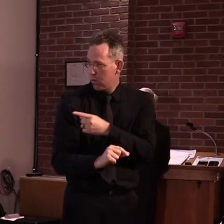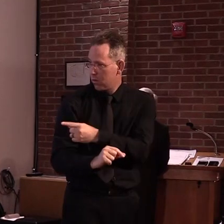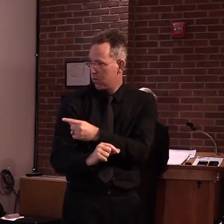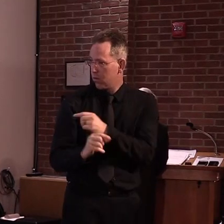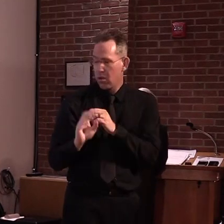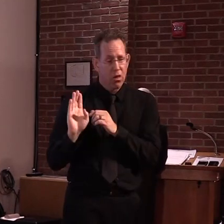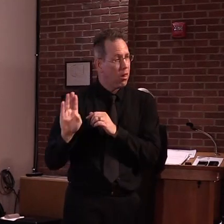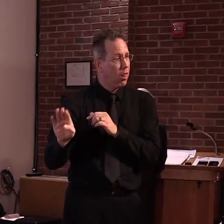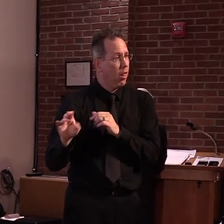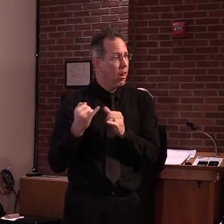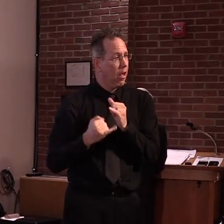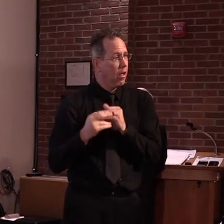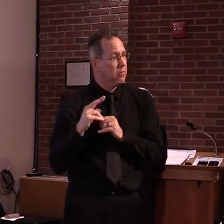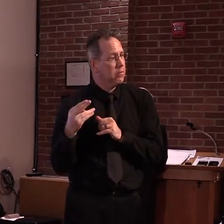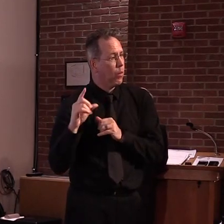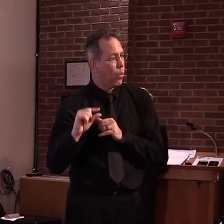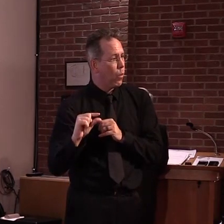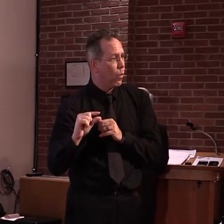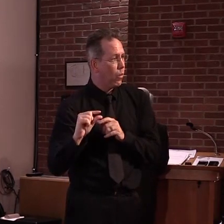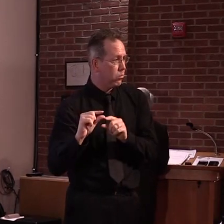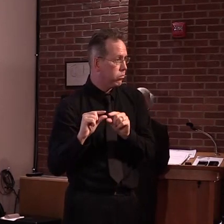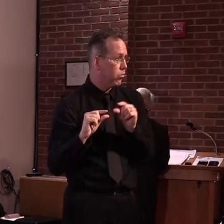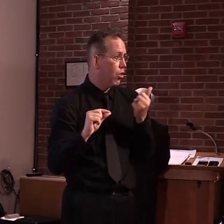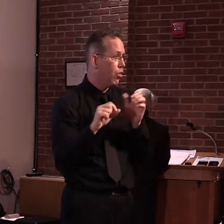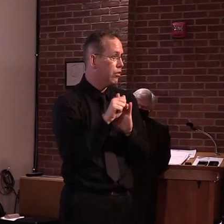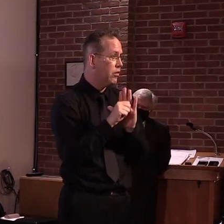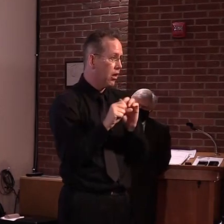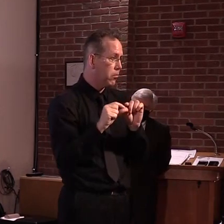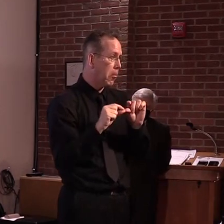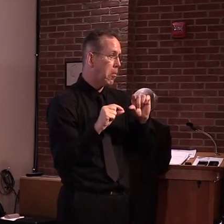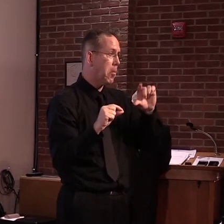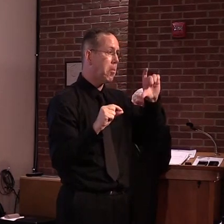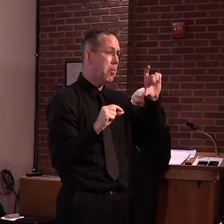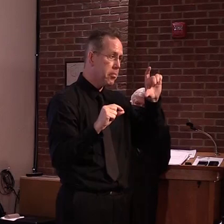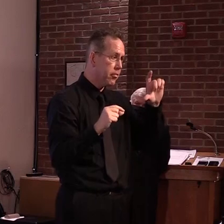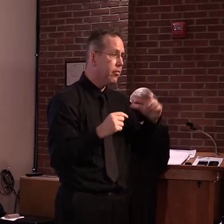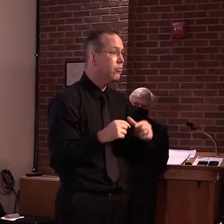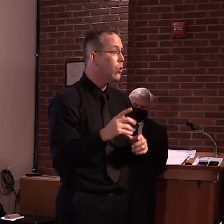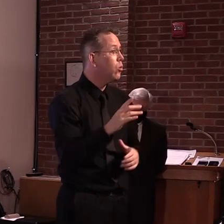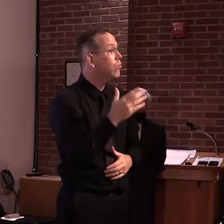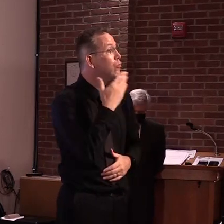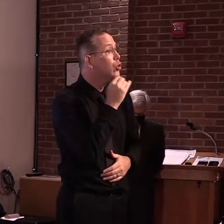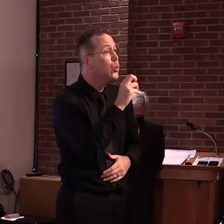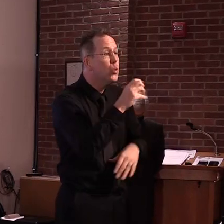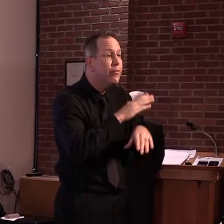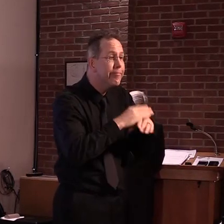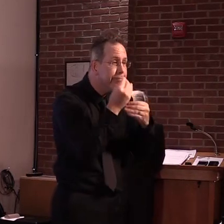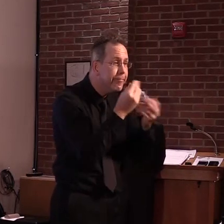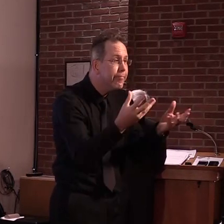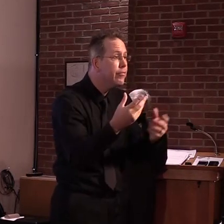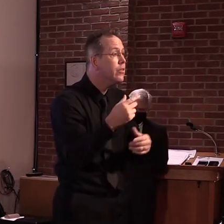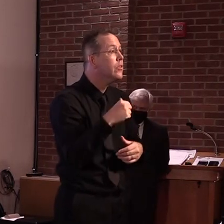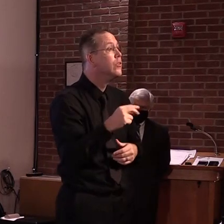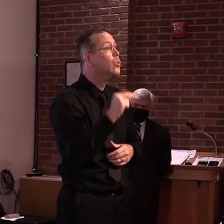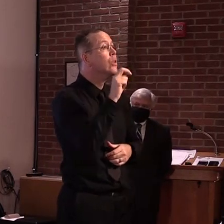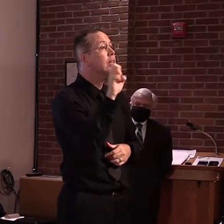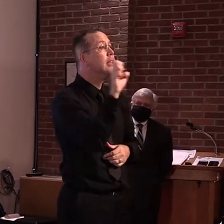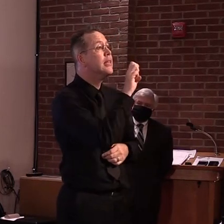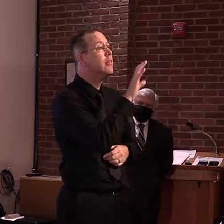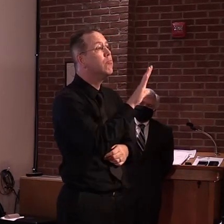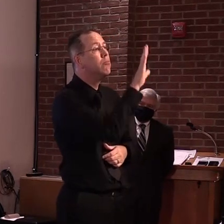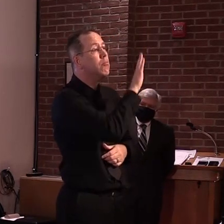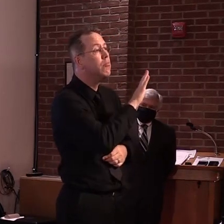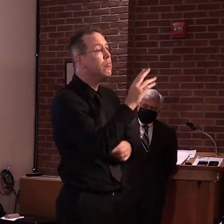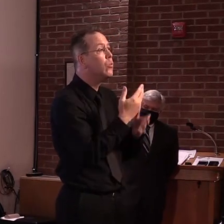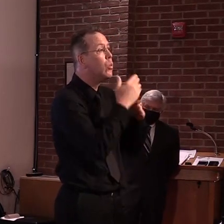this as on a regional basis, there is good news, 35% case reduction week over week from last week. So our region has